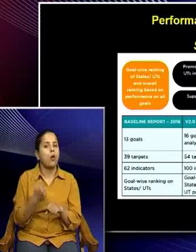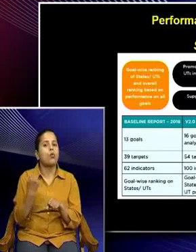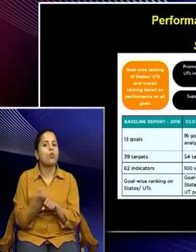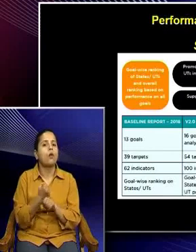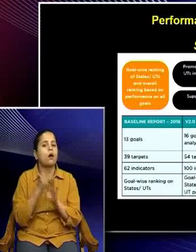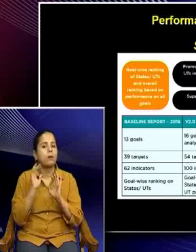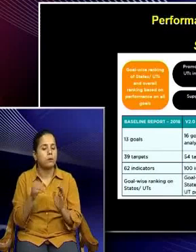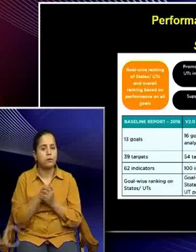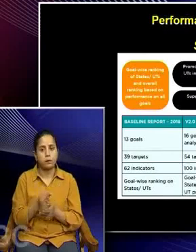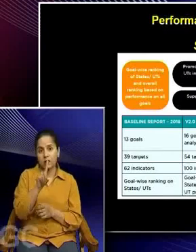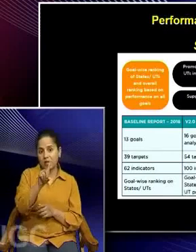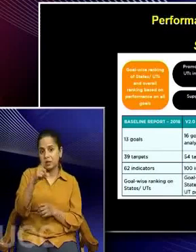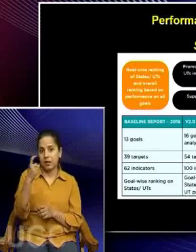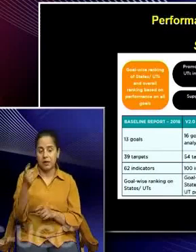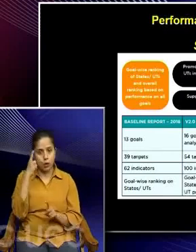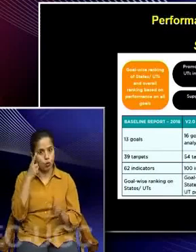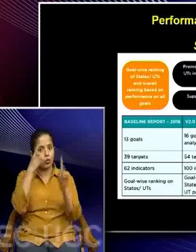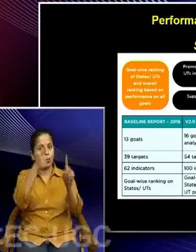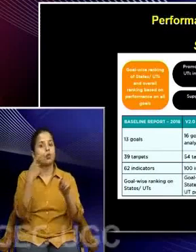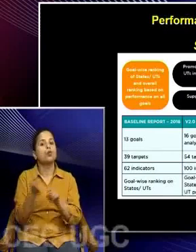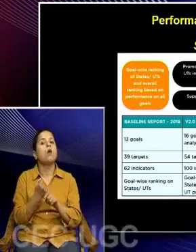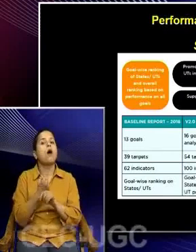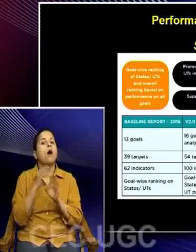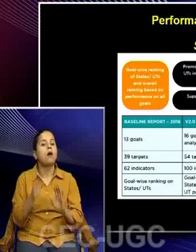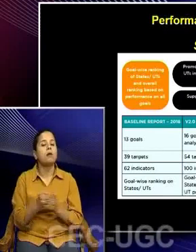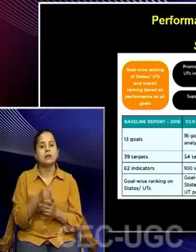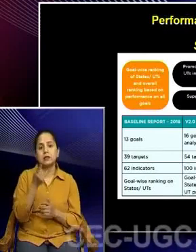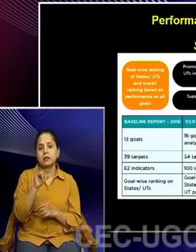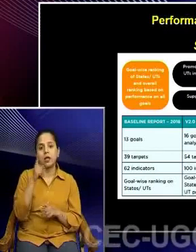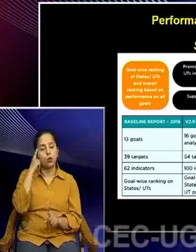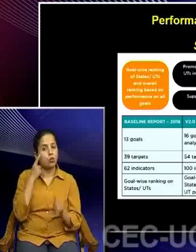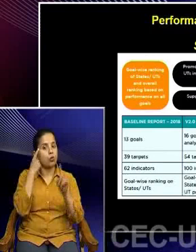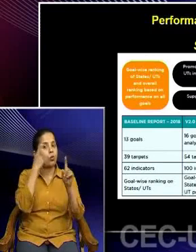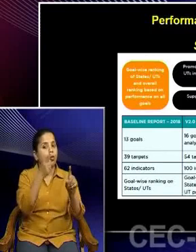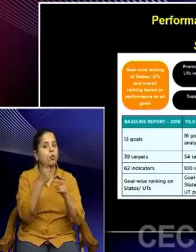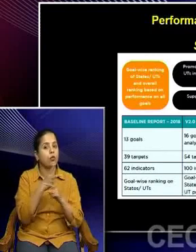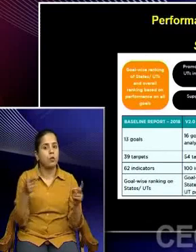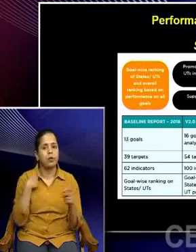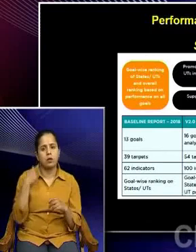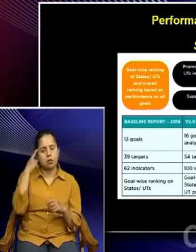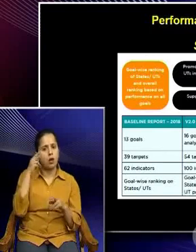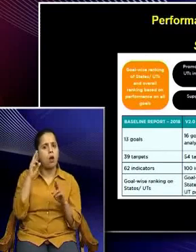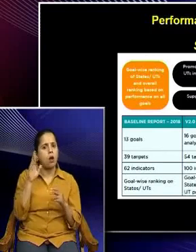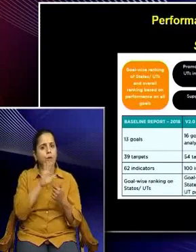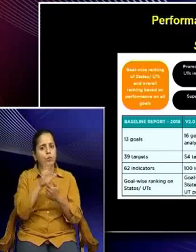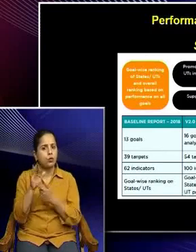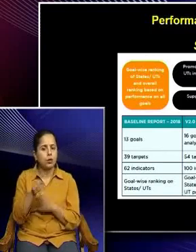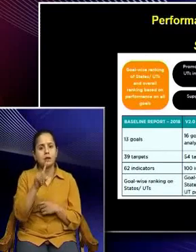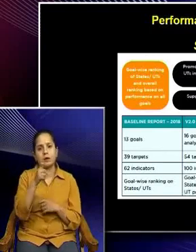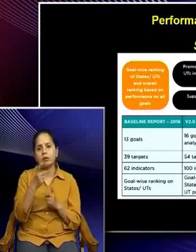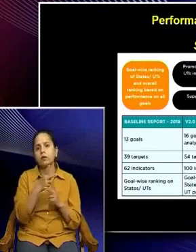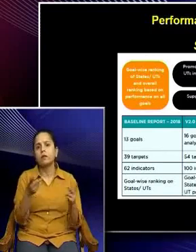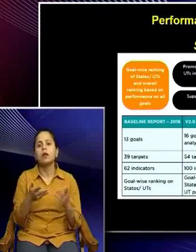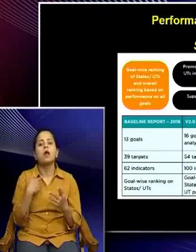on 17 goals, 16 goals where we have objective indicators, and 17th, which